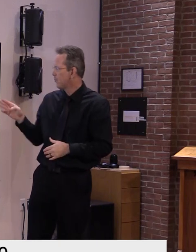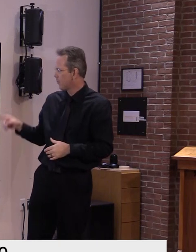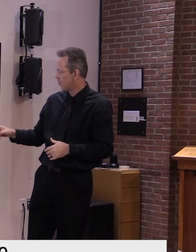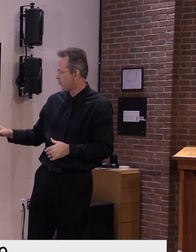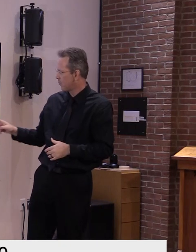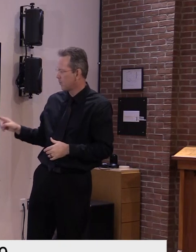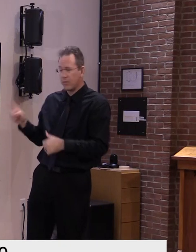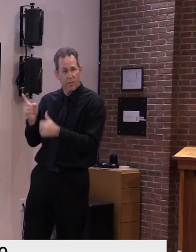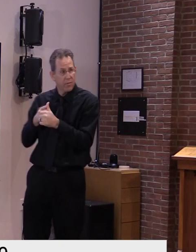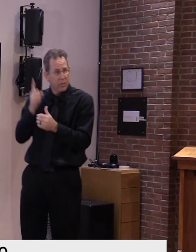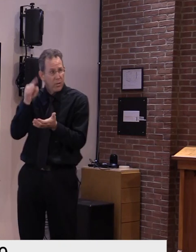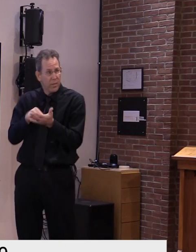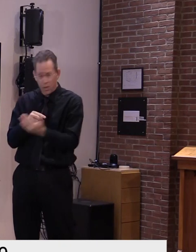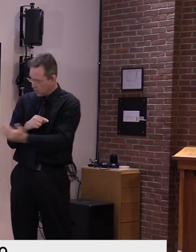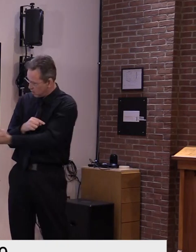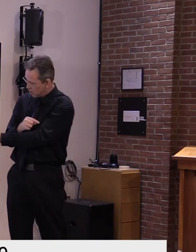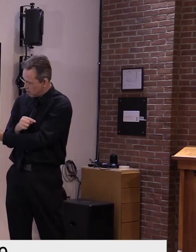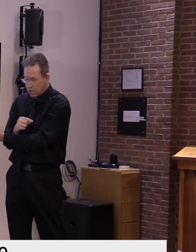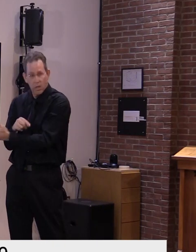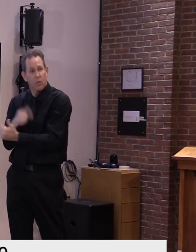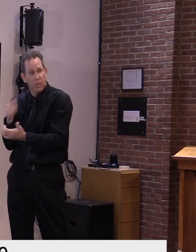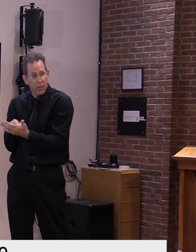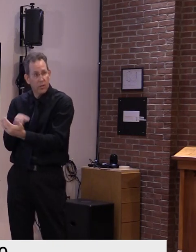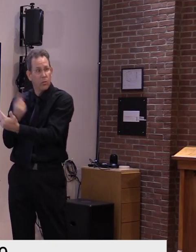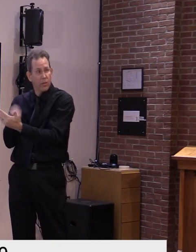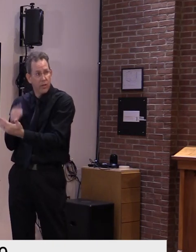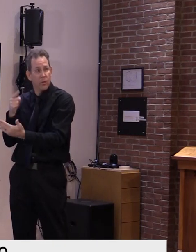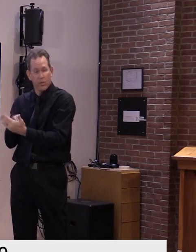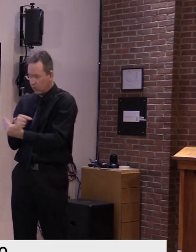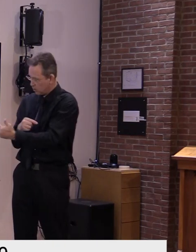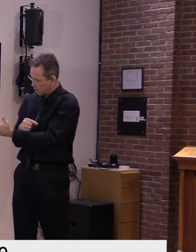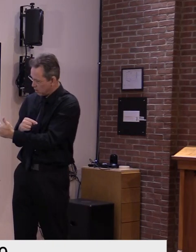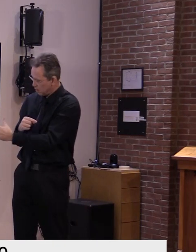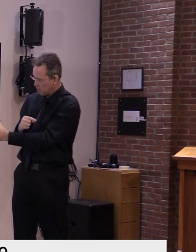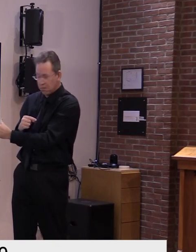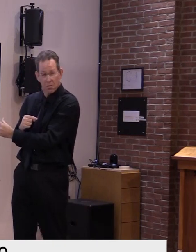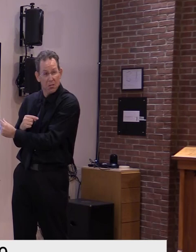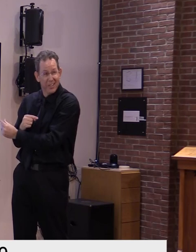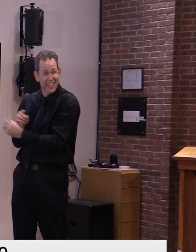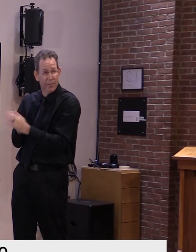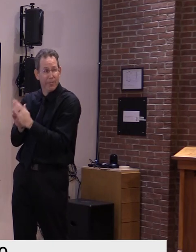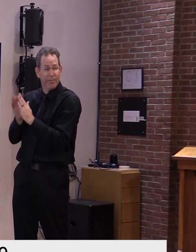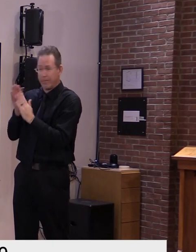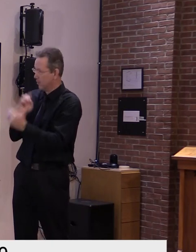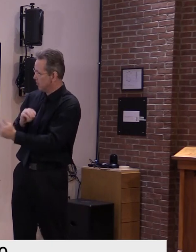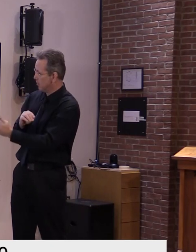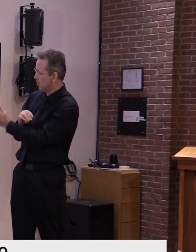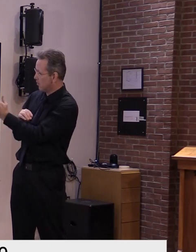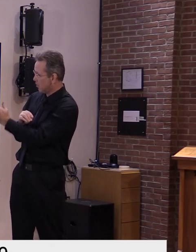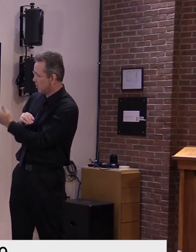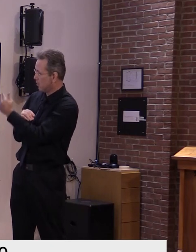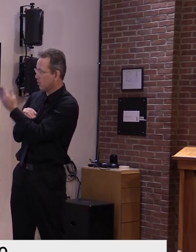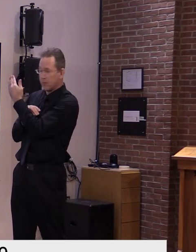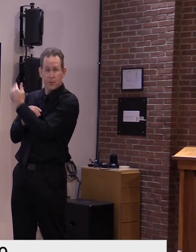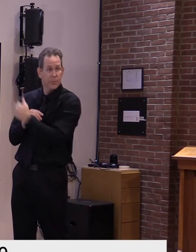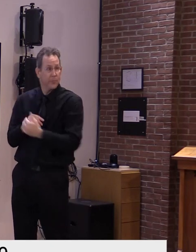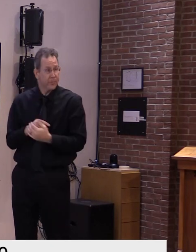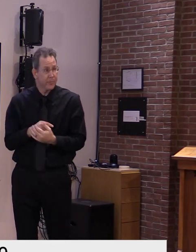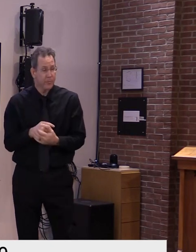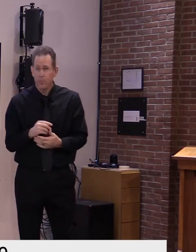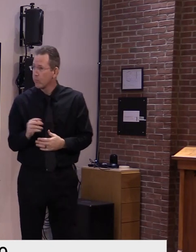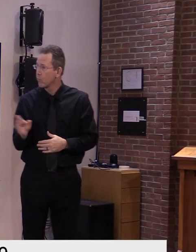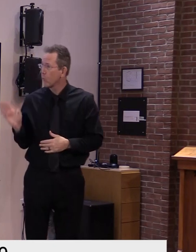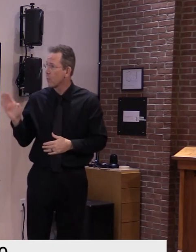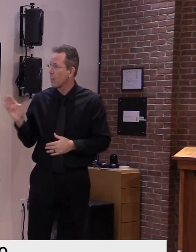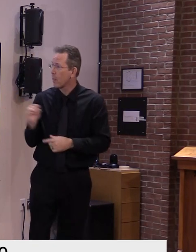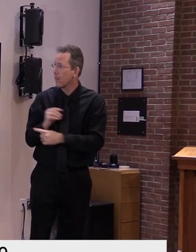in the recent weeks and months, taking only 10 days to move from 4,000 cases to 5,000 cases. Again, as we